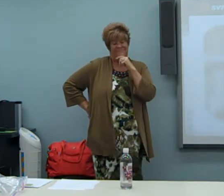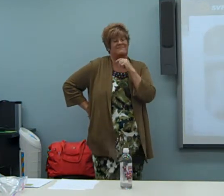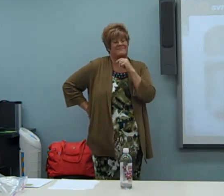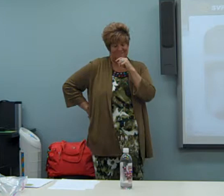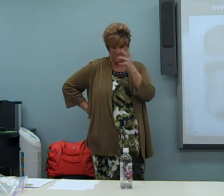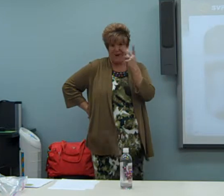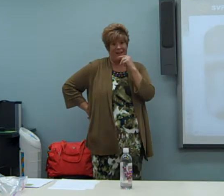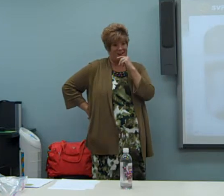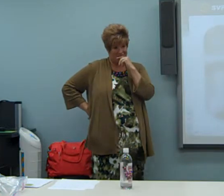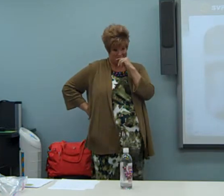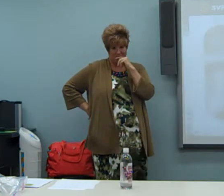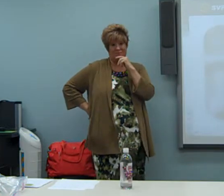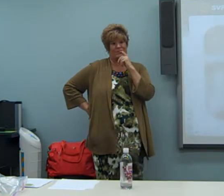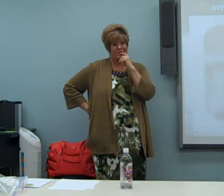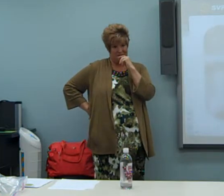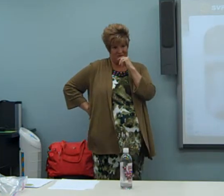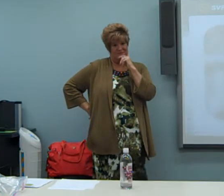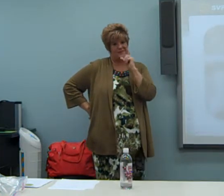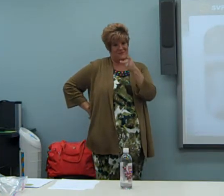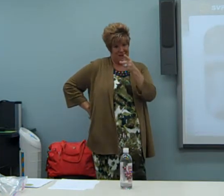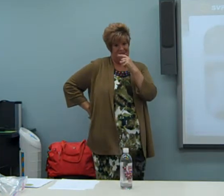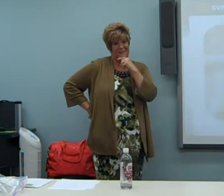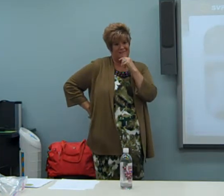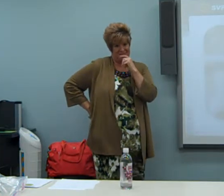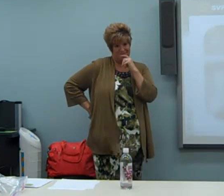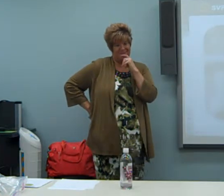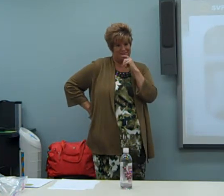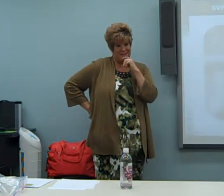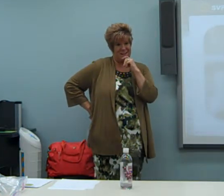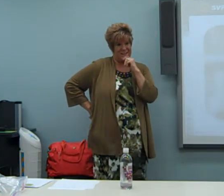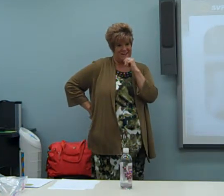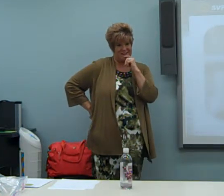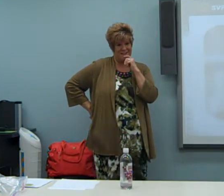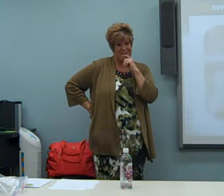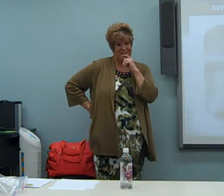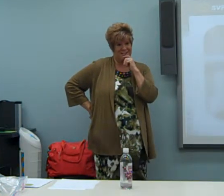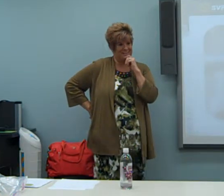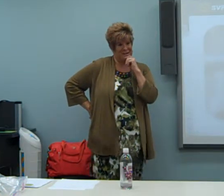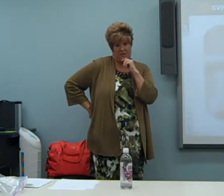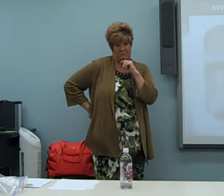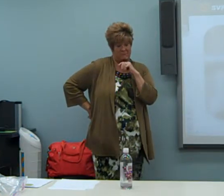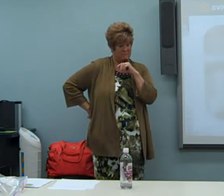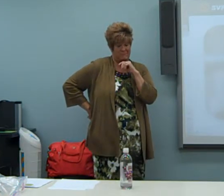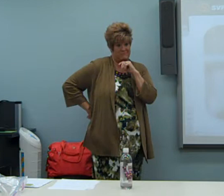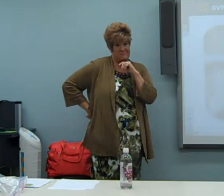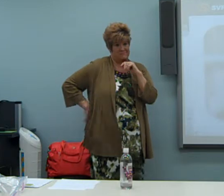is sister? I don't know. So for that, Right. you don't know. Right?